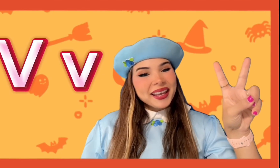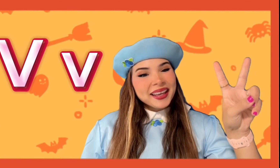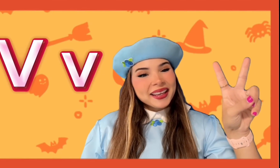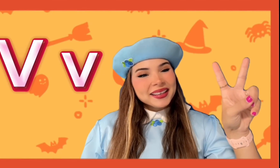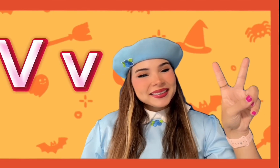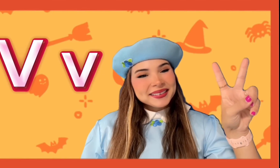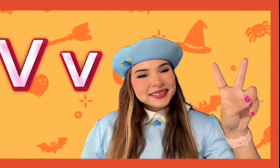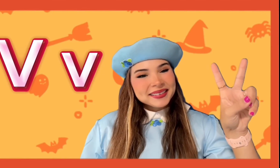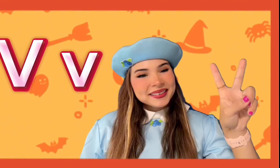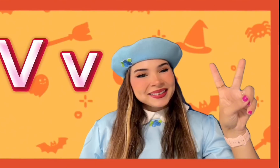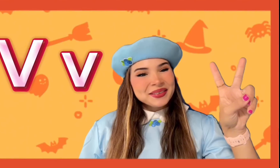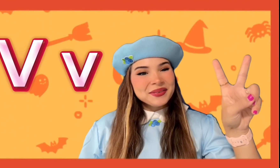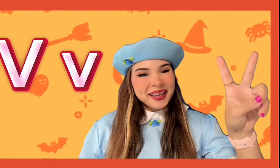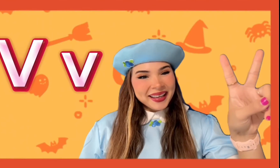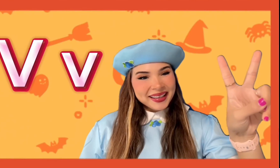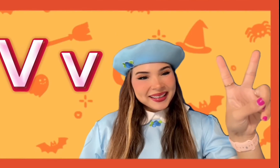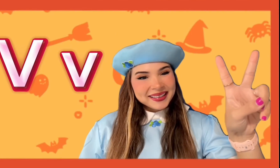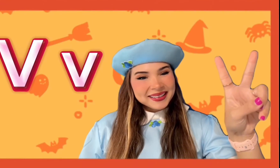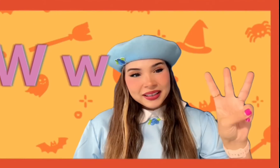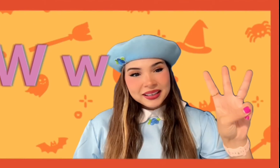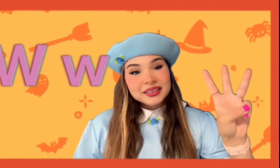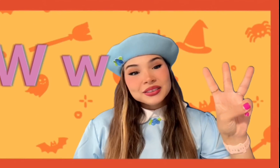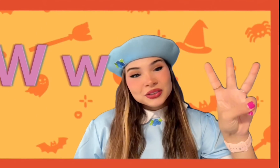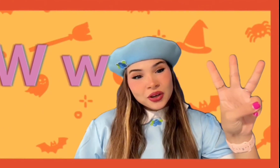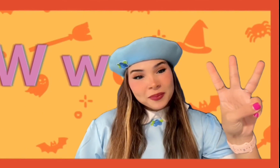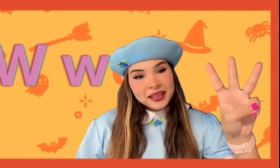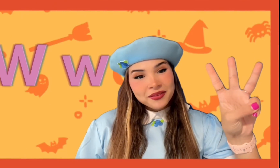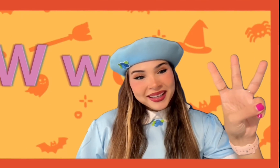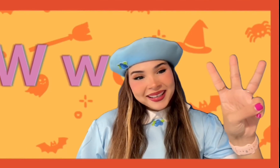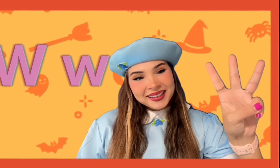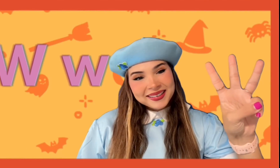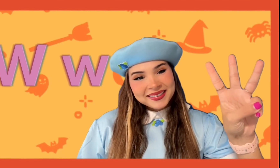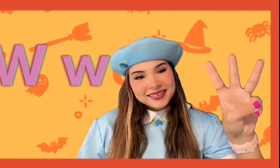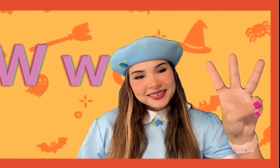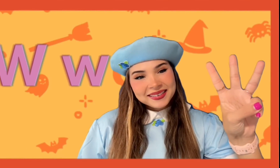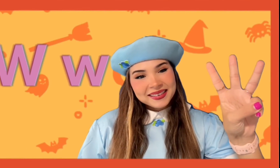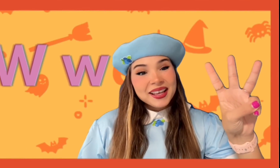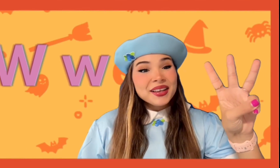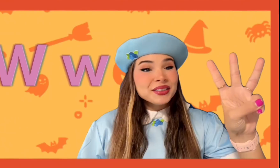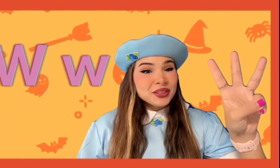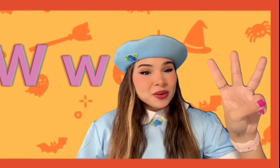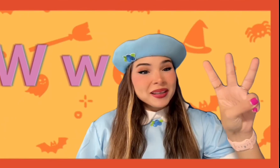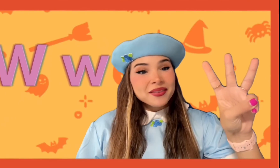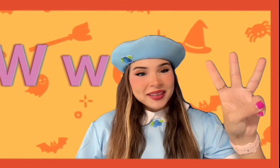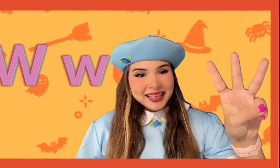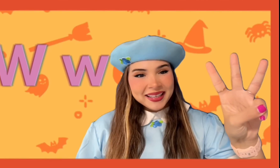V. V. W. W.